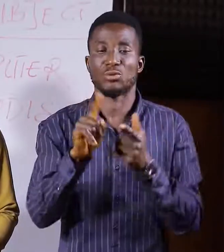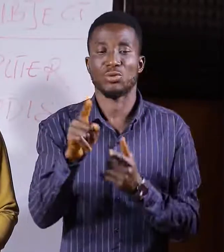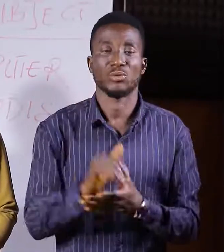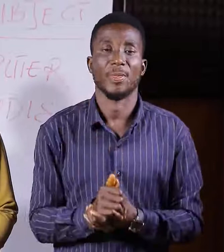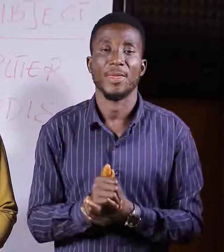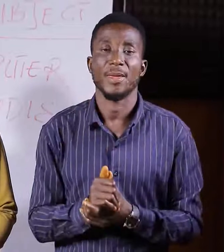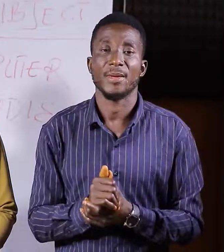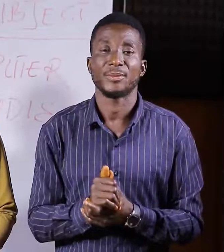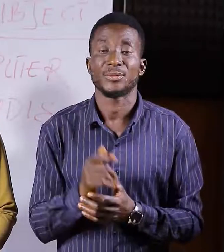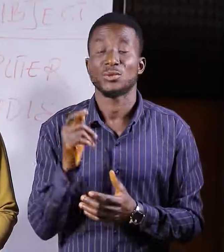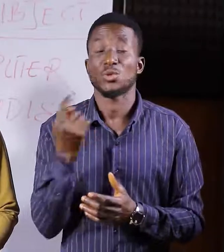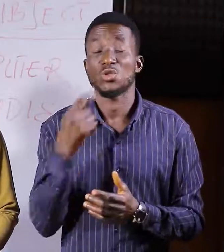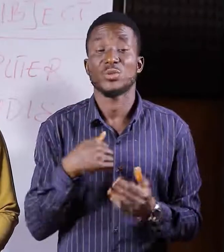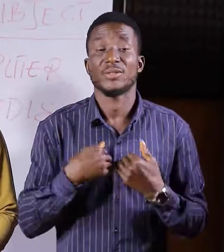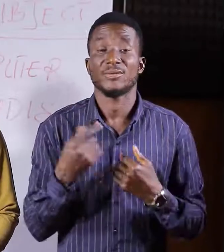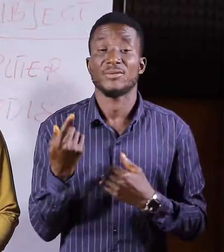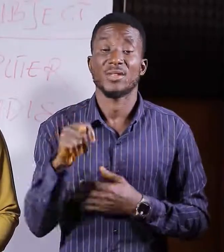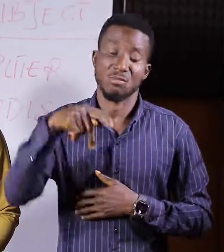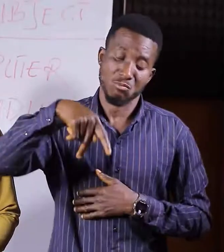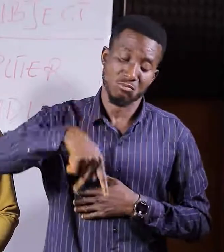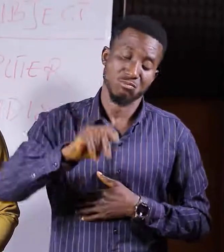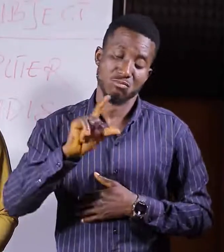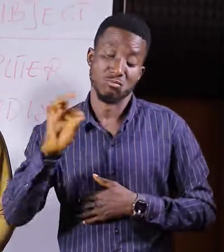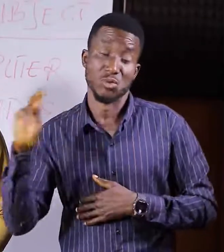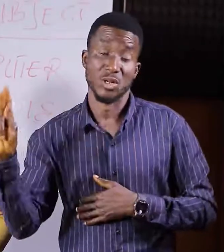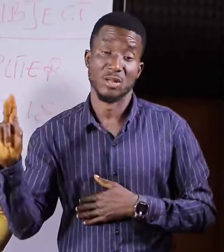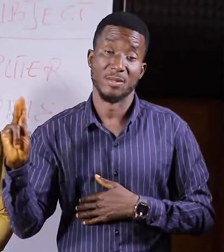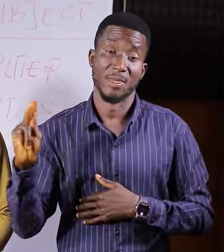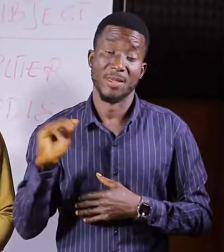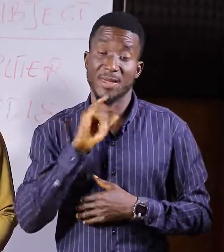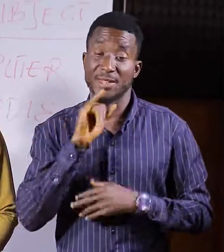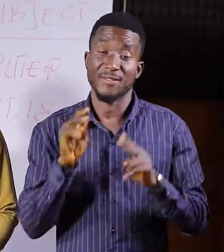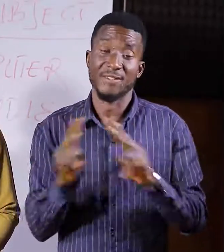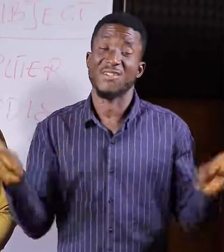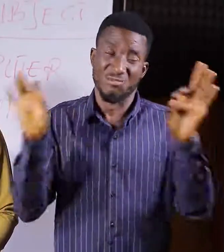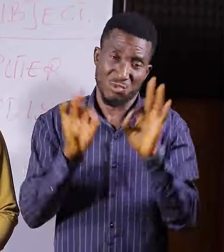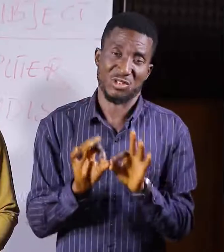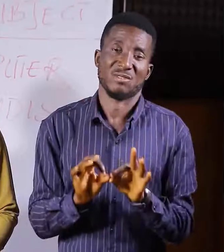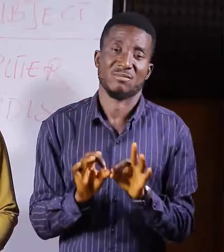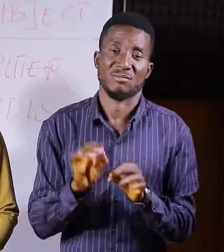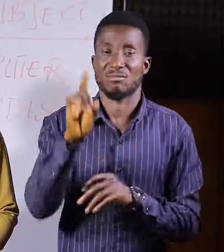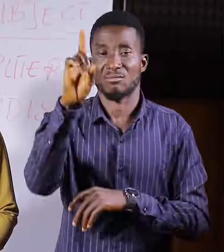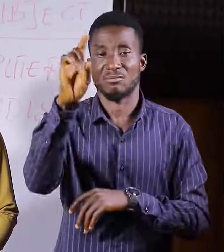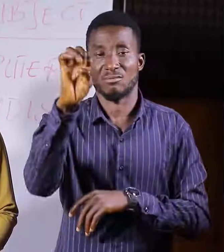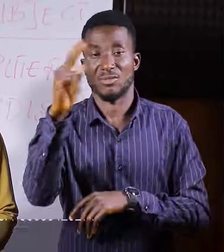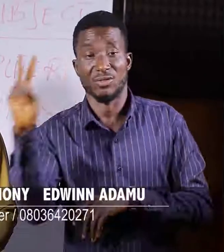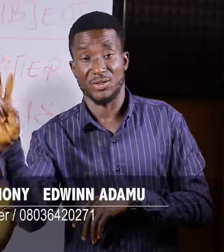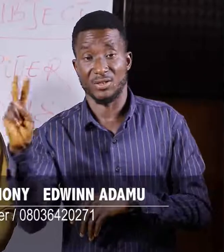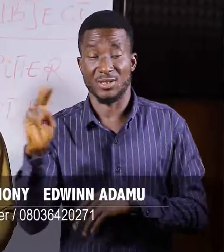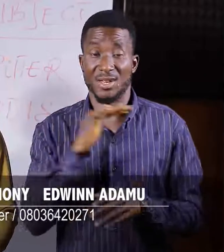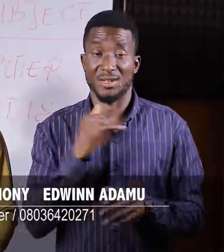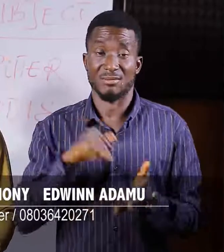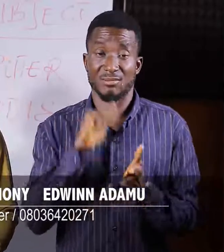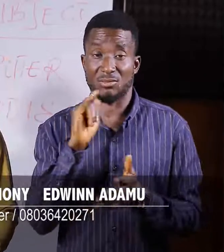We also saw the plotter. The plotter is also one very important output device. We said is used